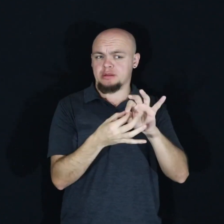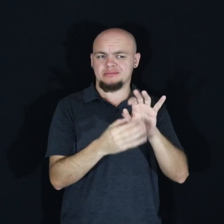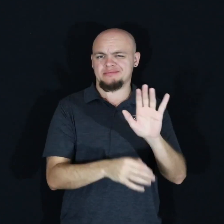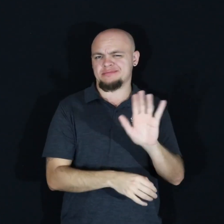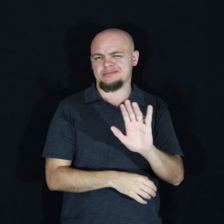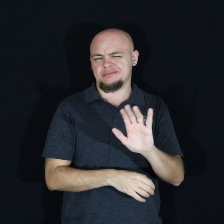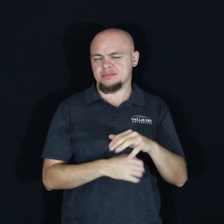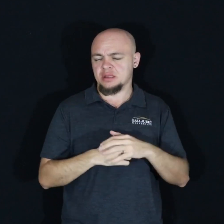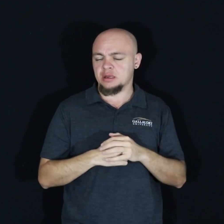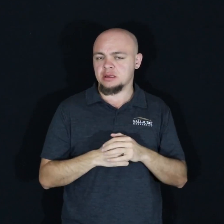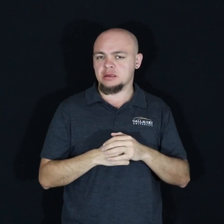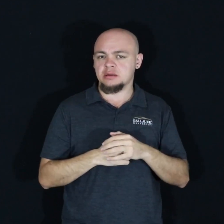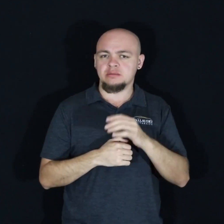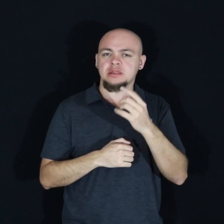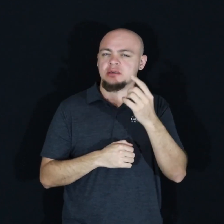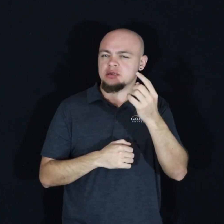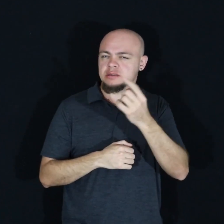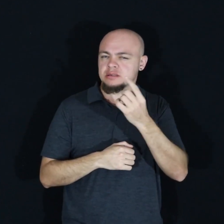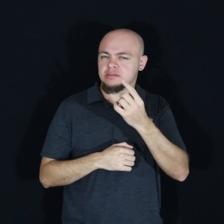But something is going wrong.